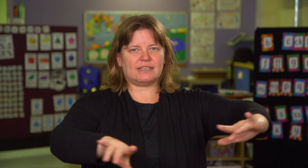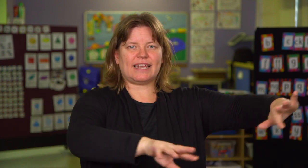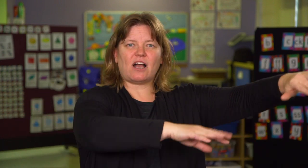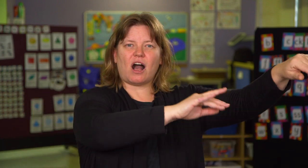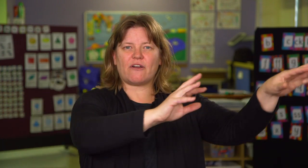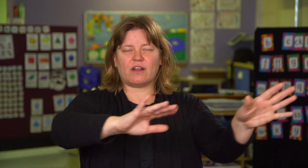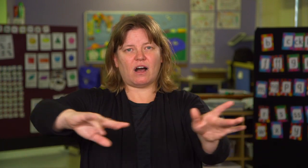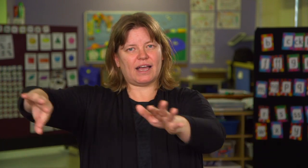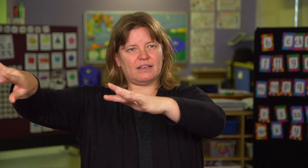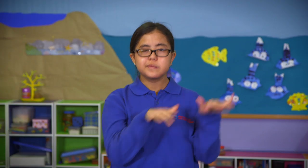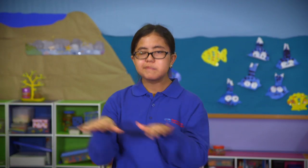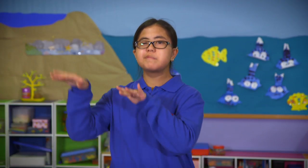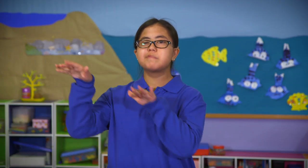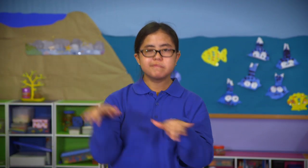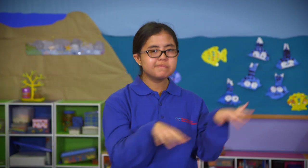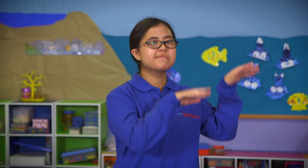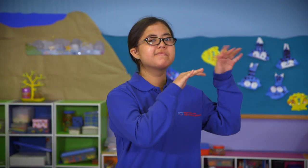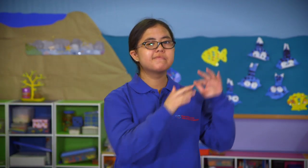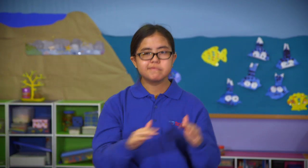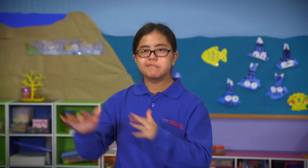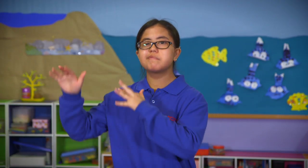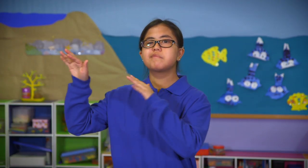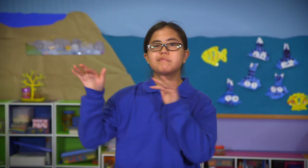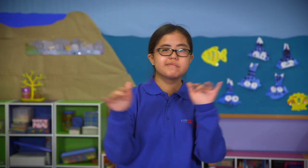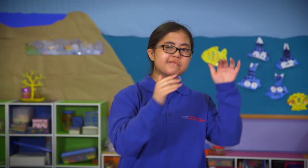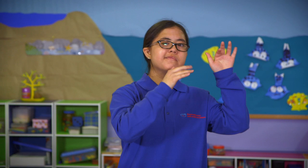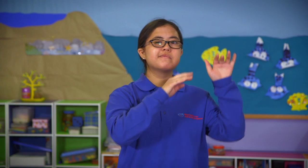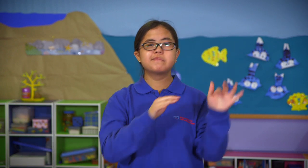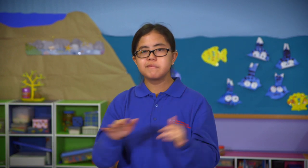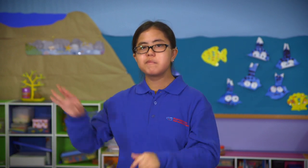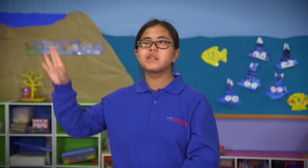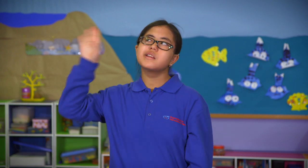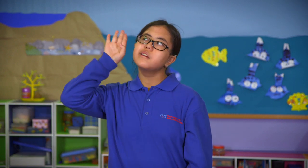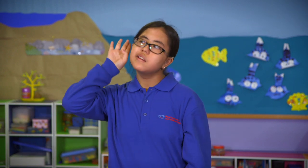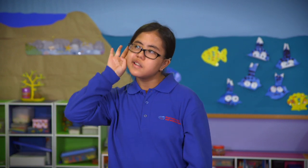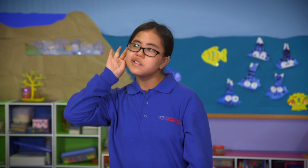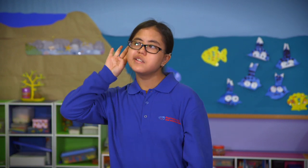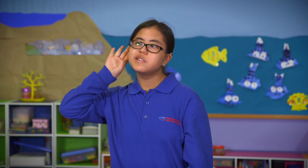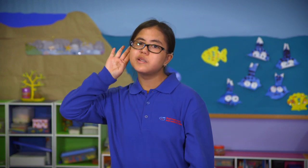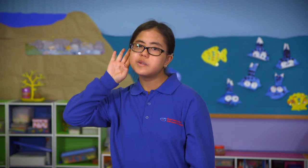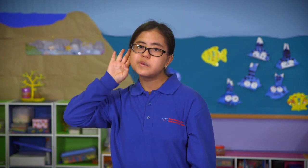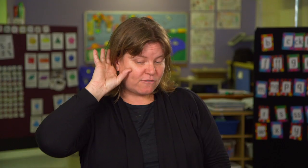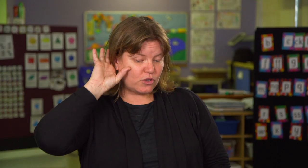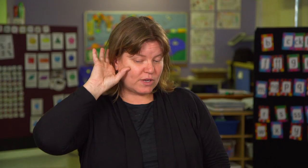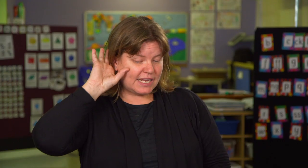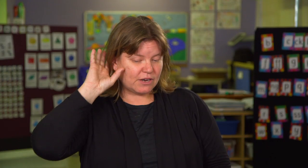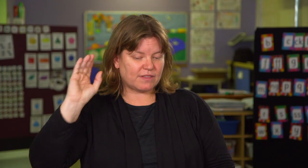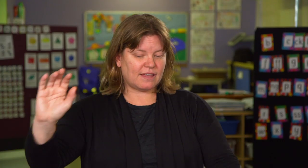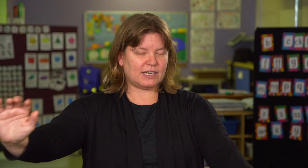getting higher and higher, there's a song in the air. And then listening close, for you can hear it there, they do